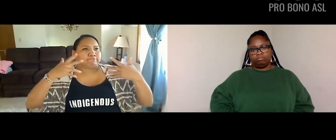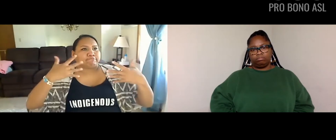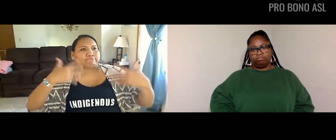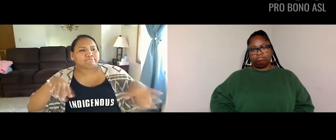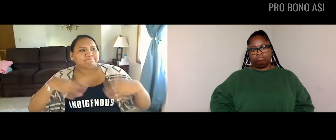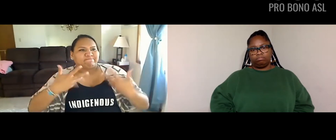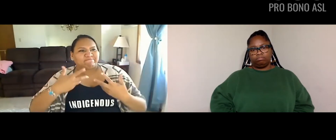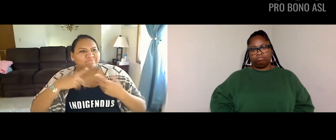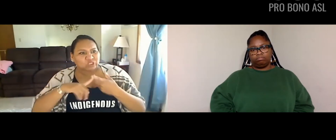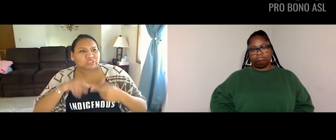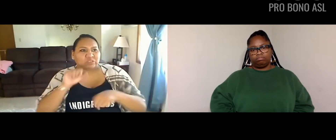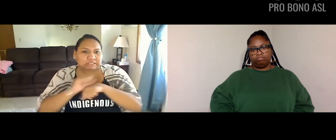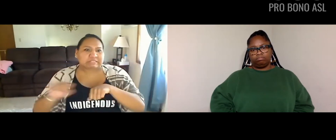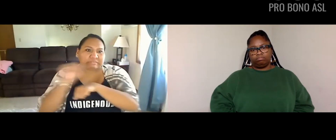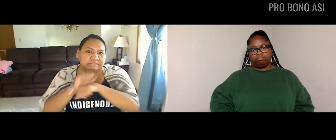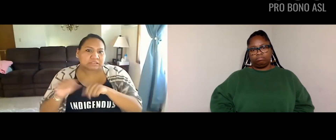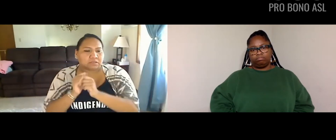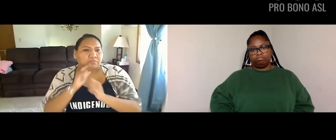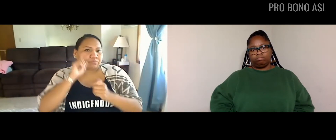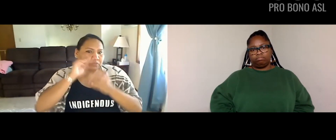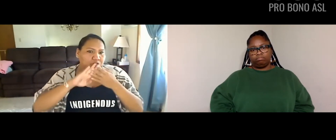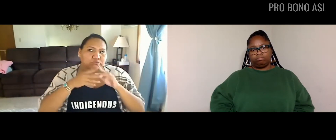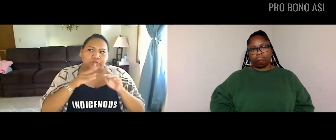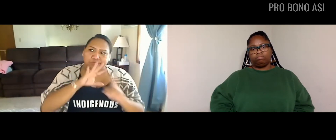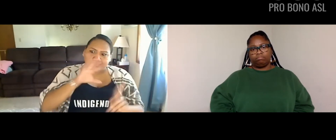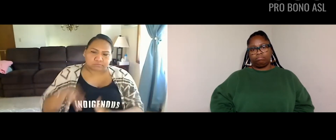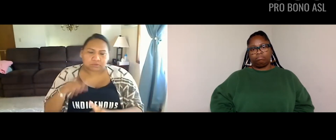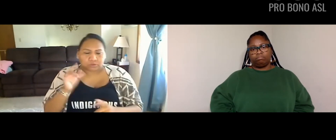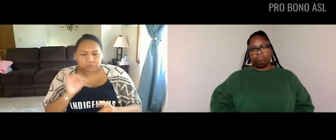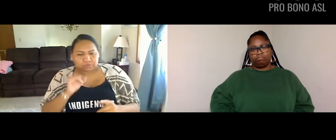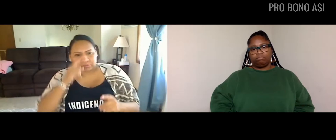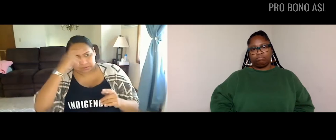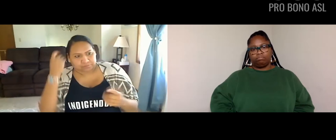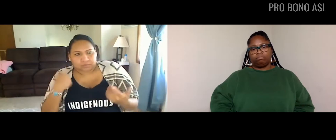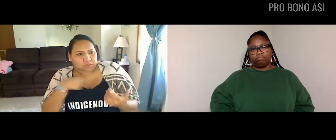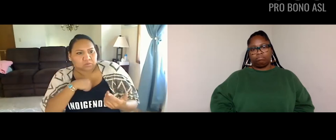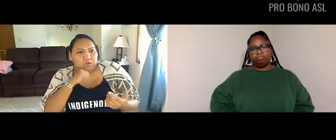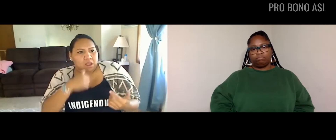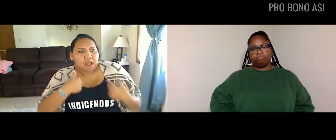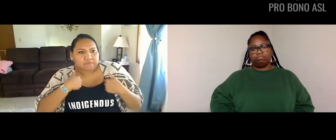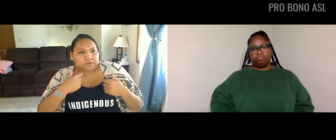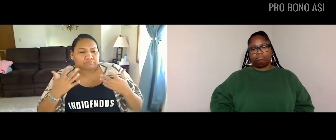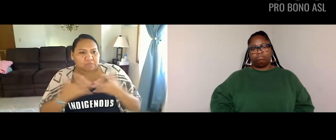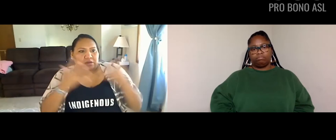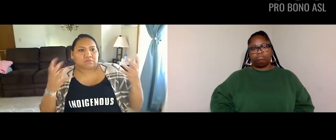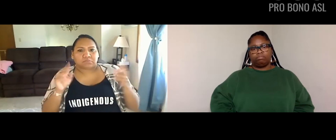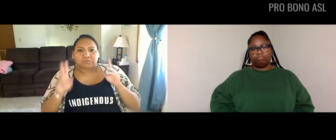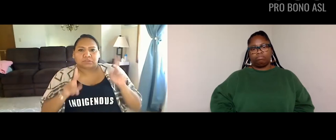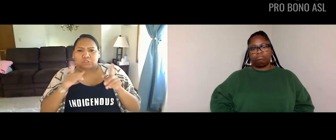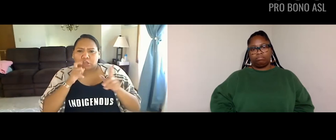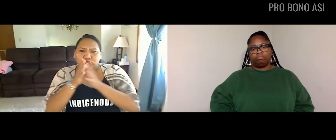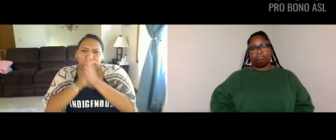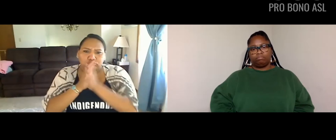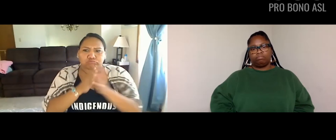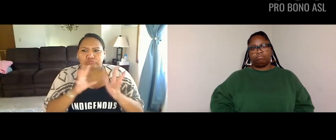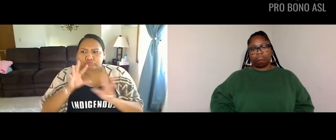Indigenous deaf people are very welcoming, but still, for some reason, we have to work hard for the deaf community to recognize